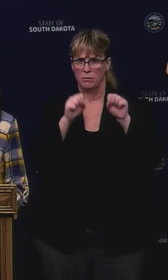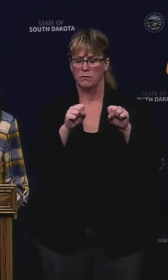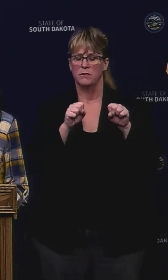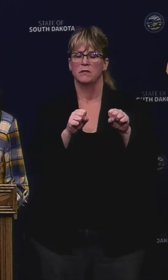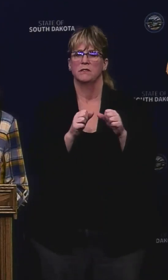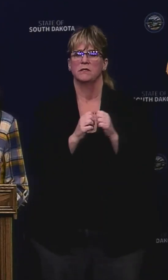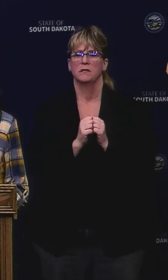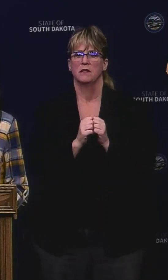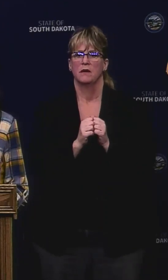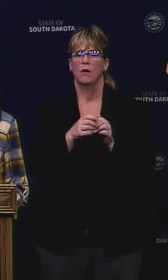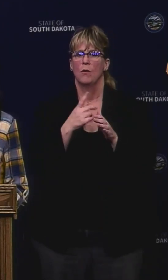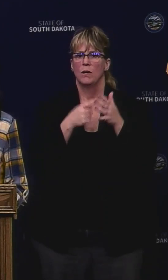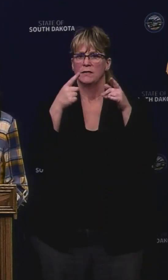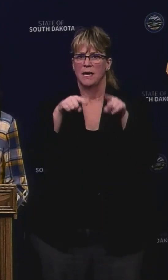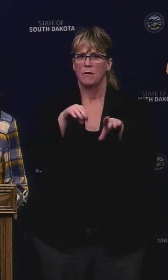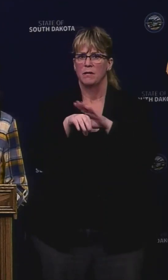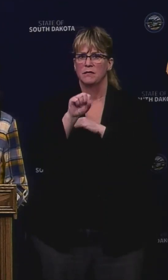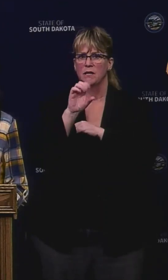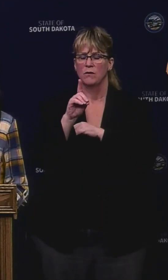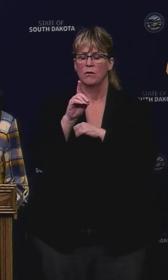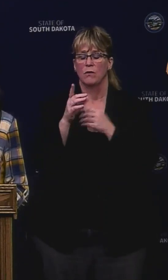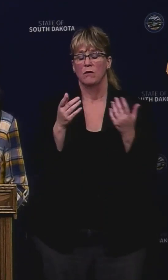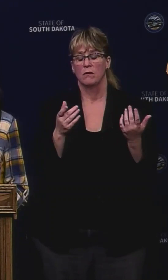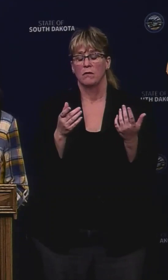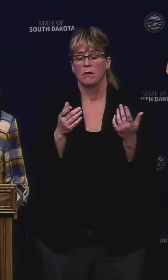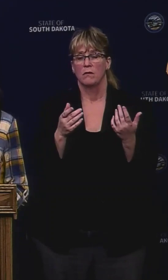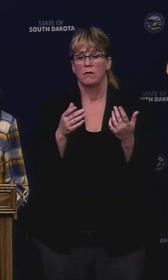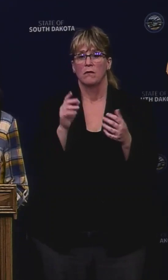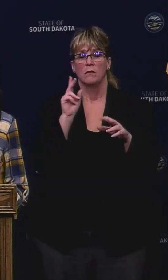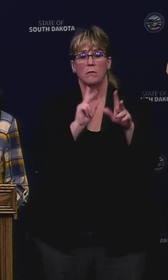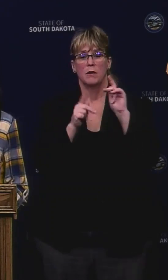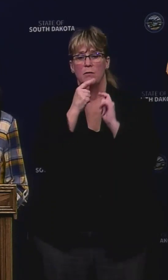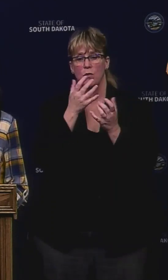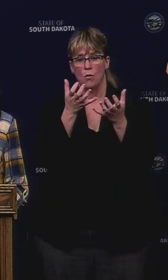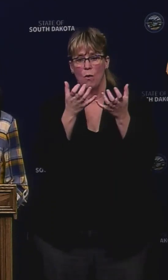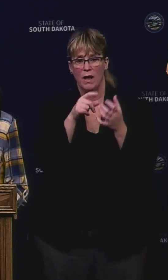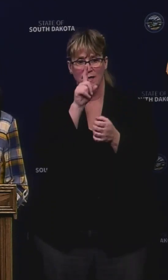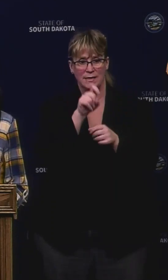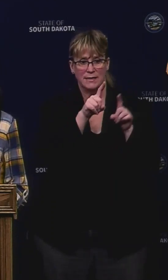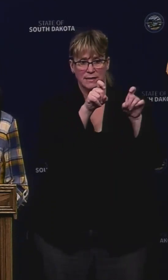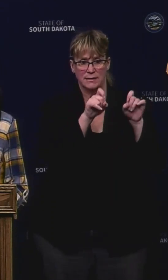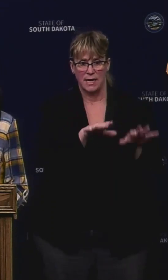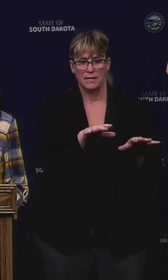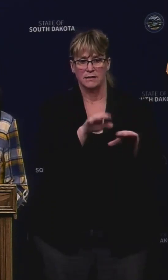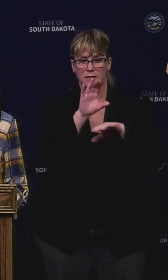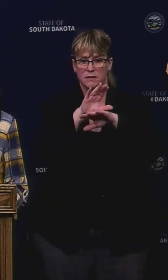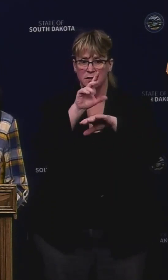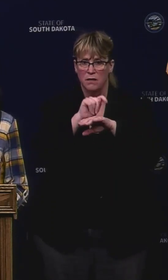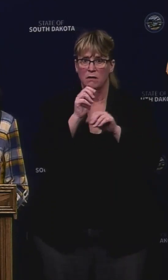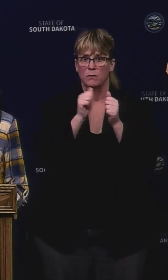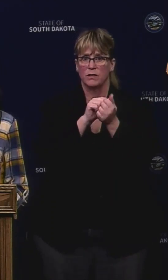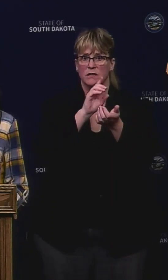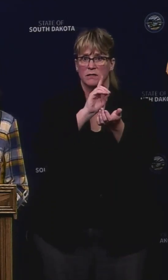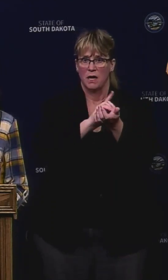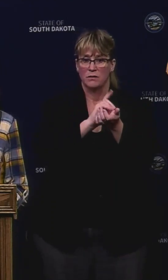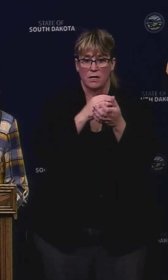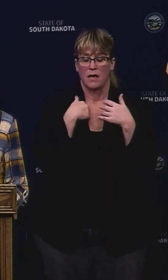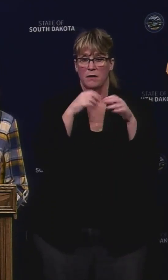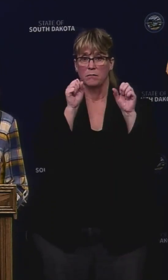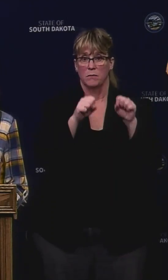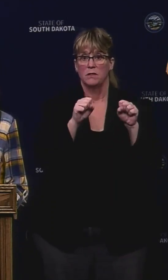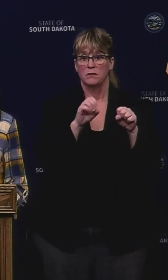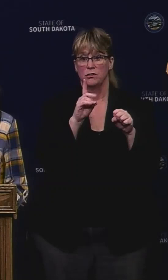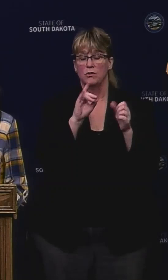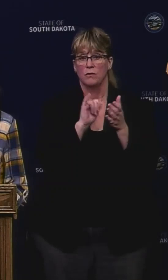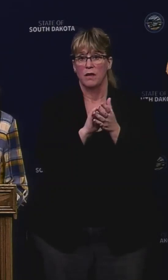well. What is happening in South Dakota is people who want and need a test in consultation with their doctors have the ability to